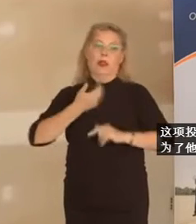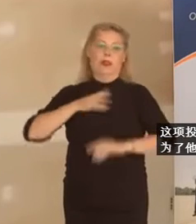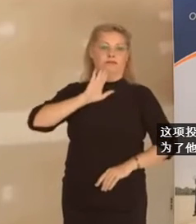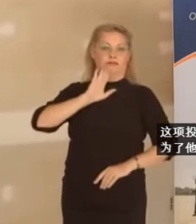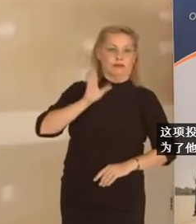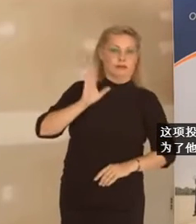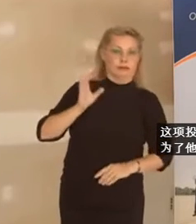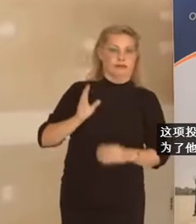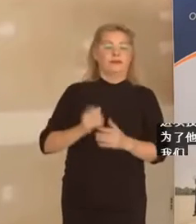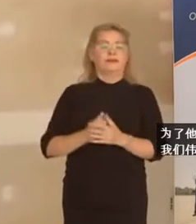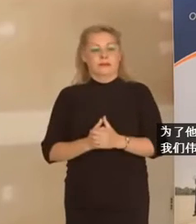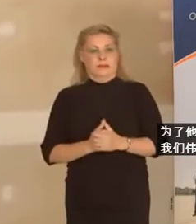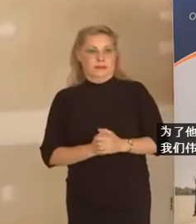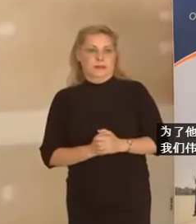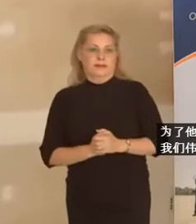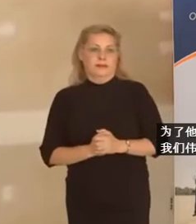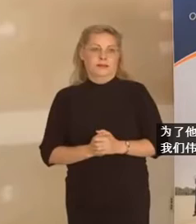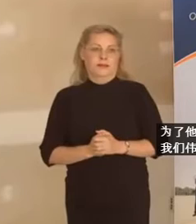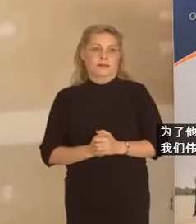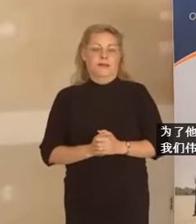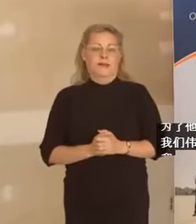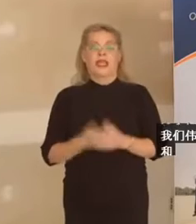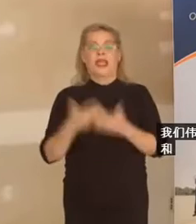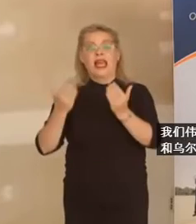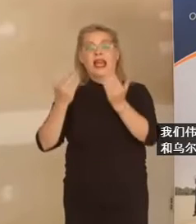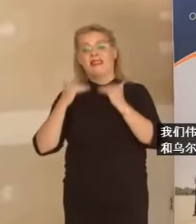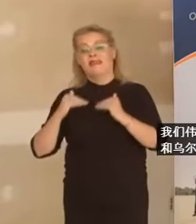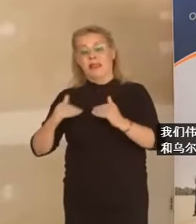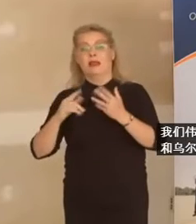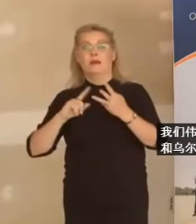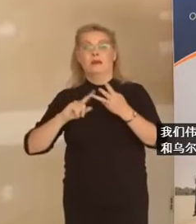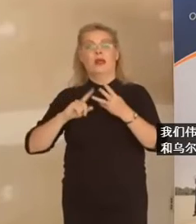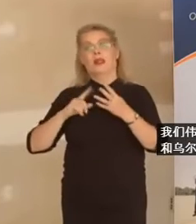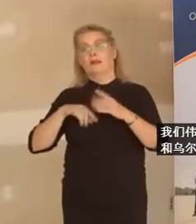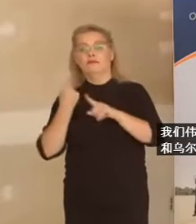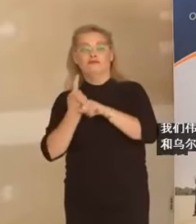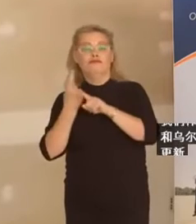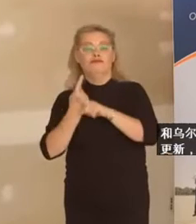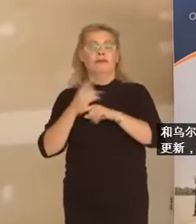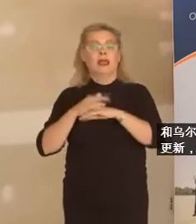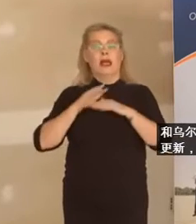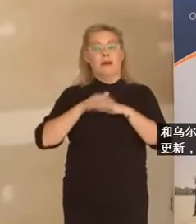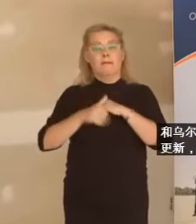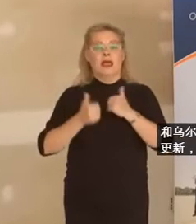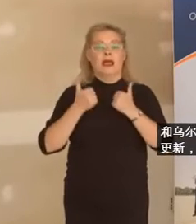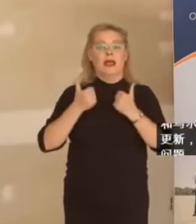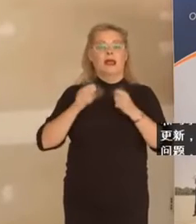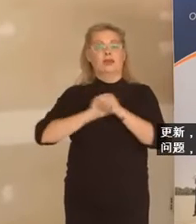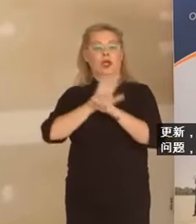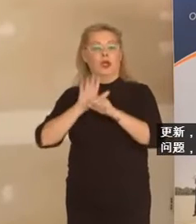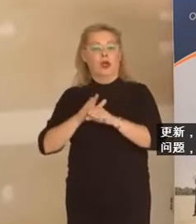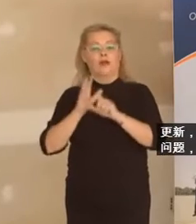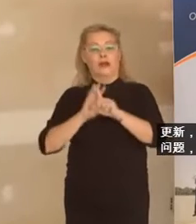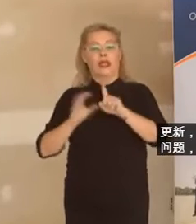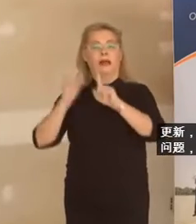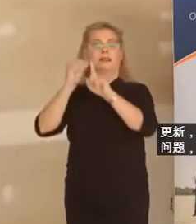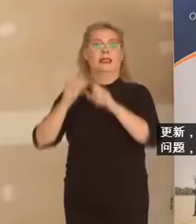company, but for the people of our great state. And then Jeremy McAnulty will give a public health update, and then we'll take your